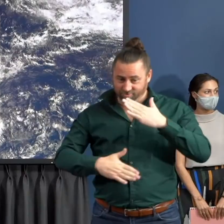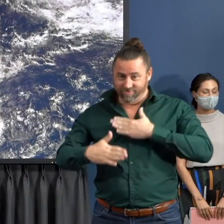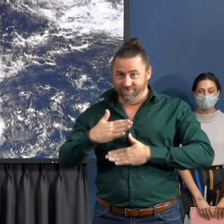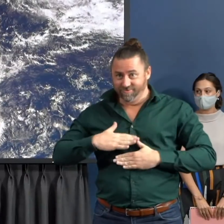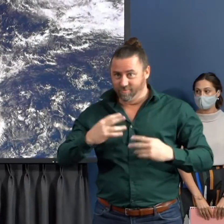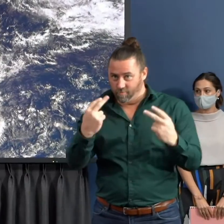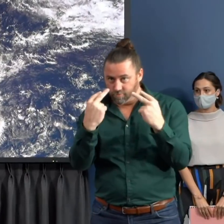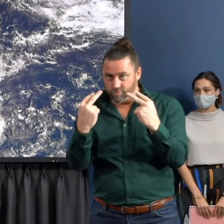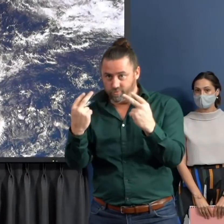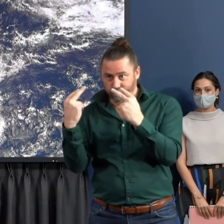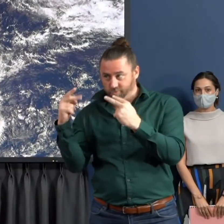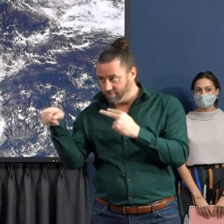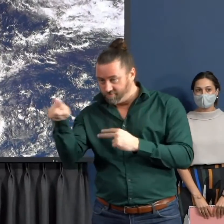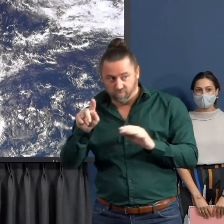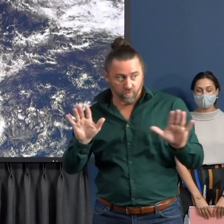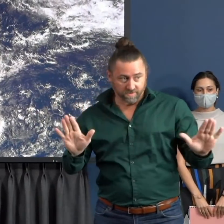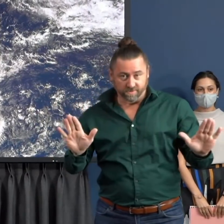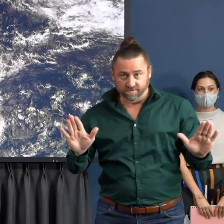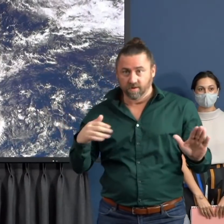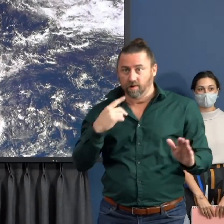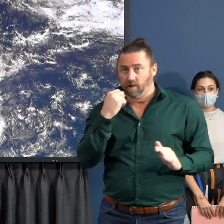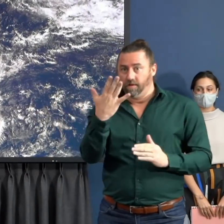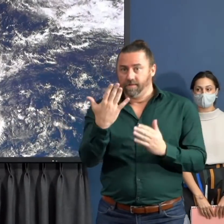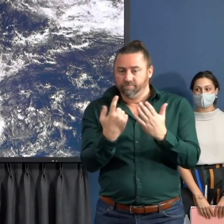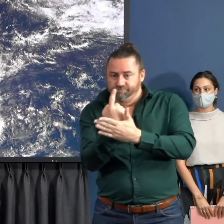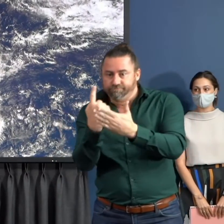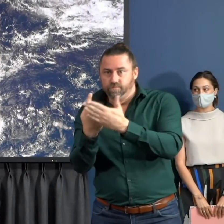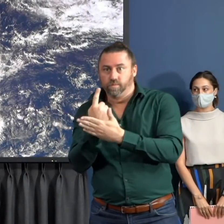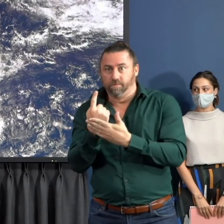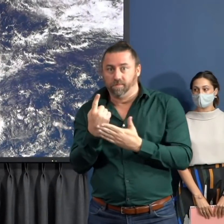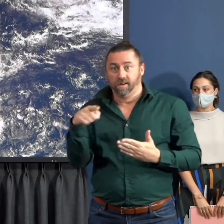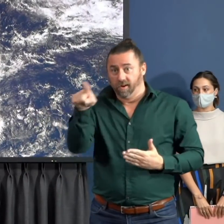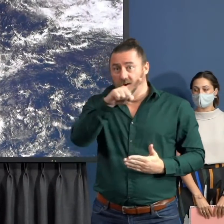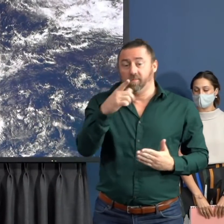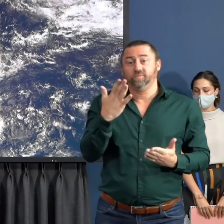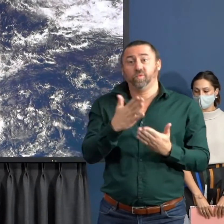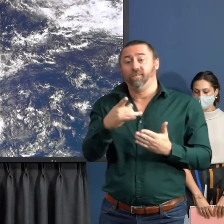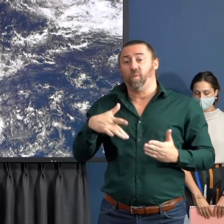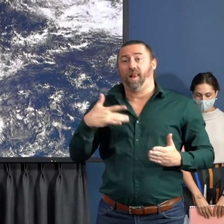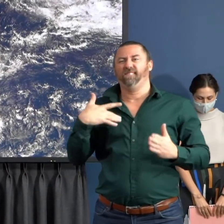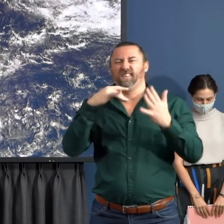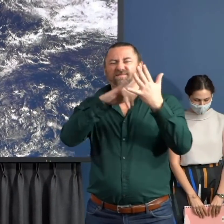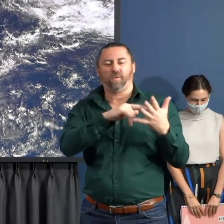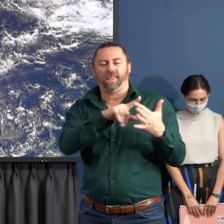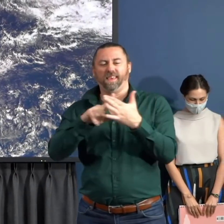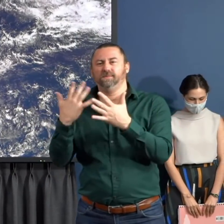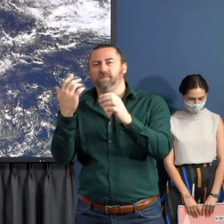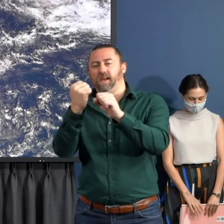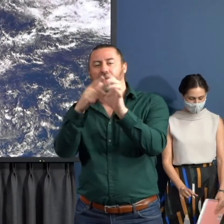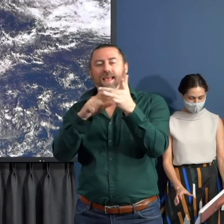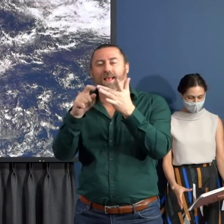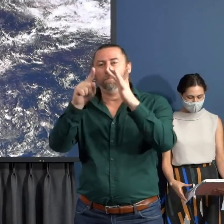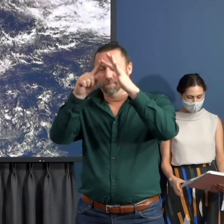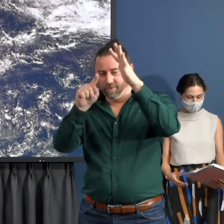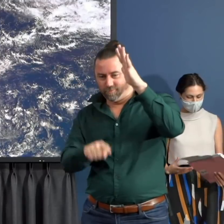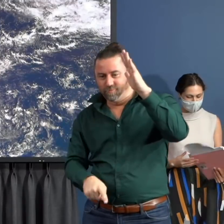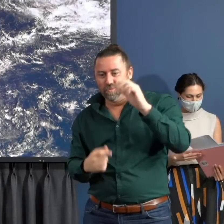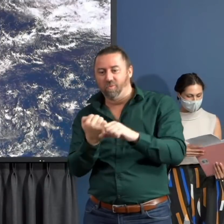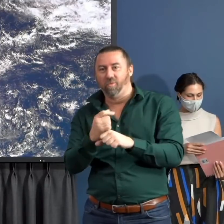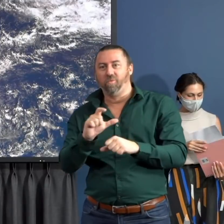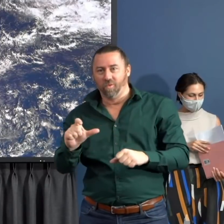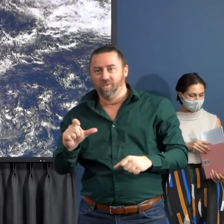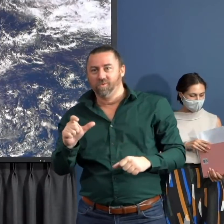patient, and we will be updating you. As you can tell, if you're living in the southeast, there is a lot of rain around.